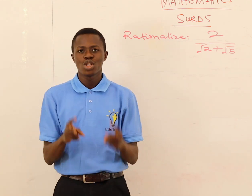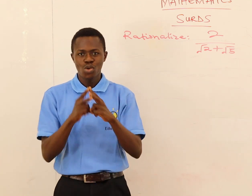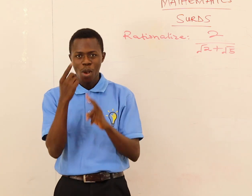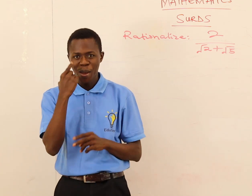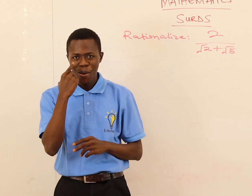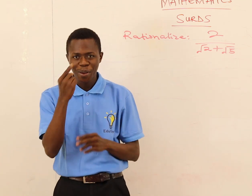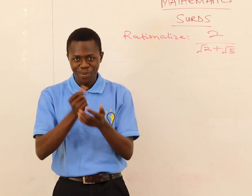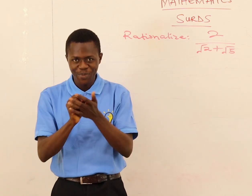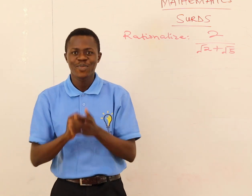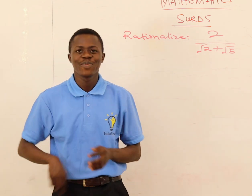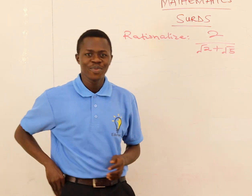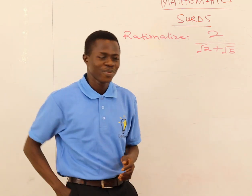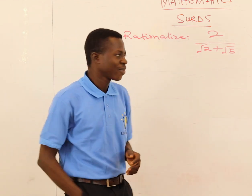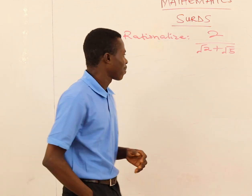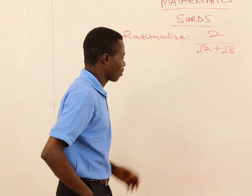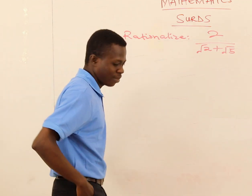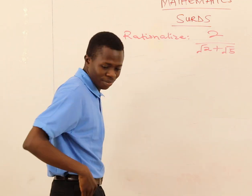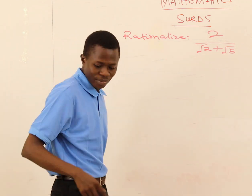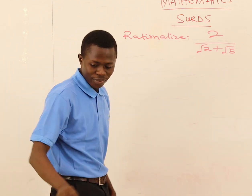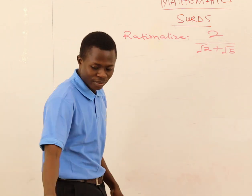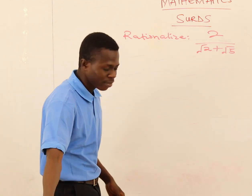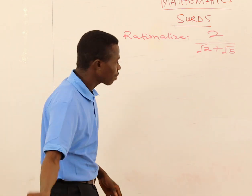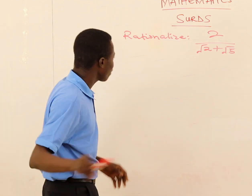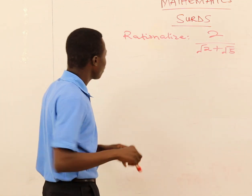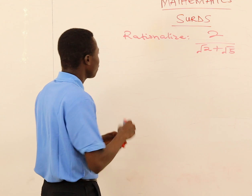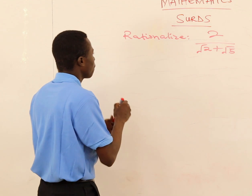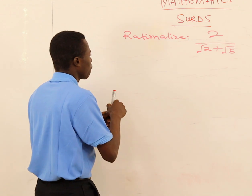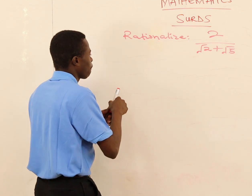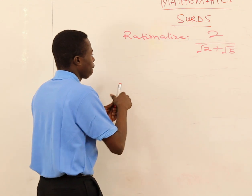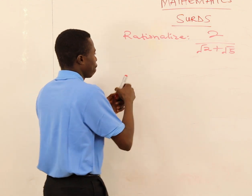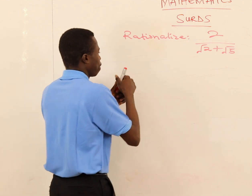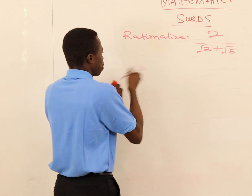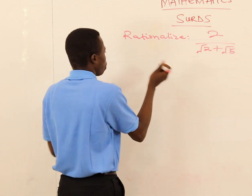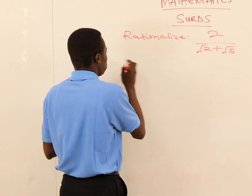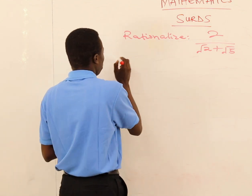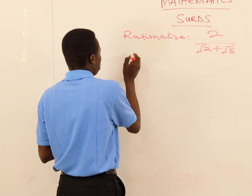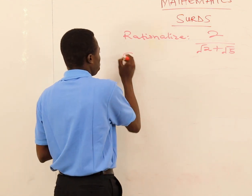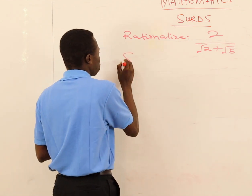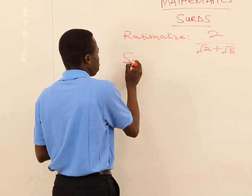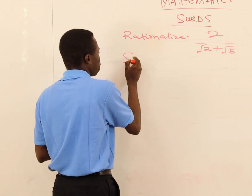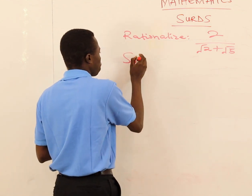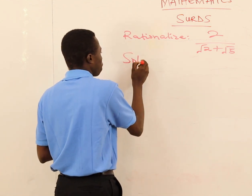we multiply it by the numerator and then the denominator. So let's try doing that.